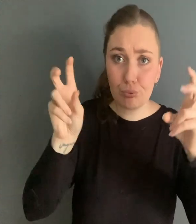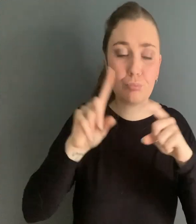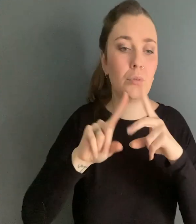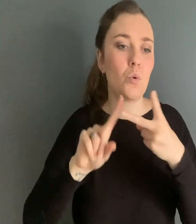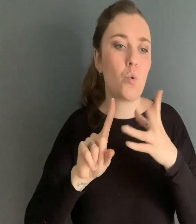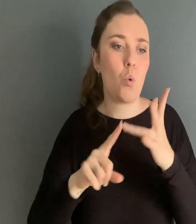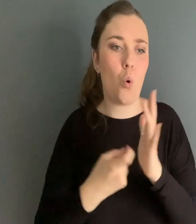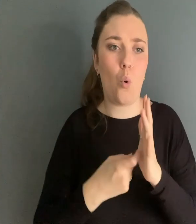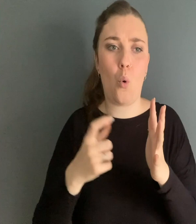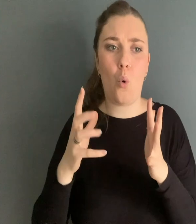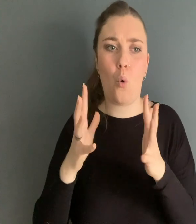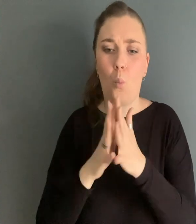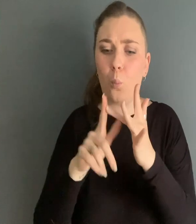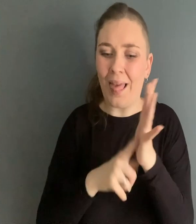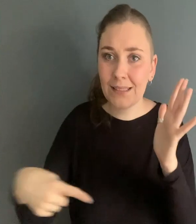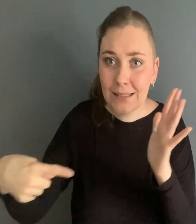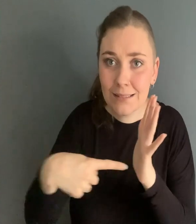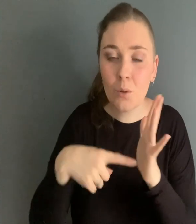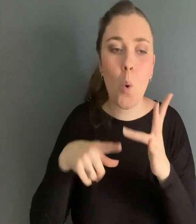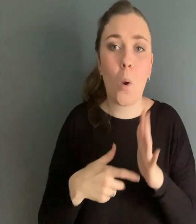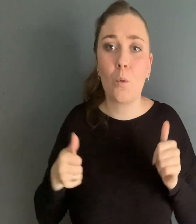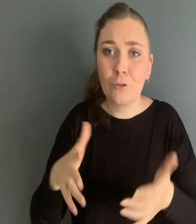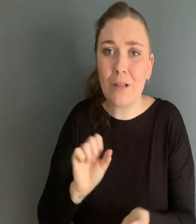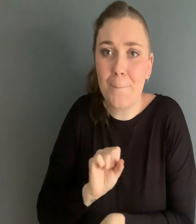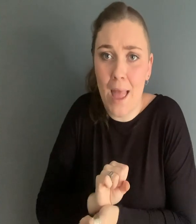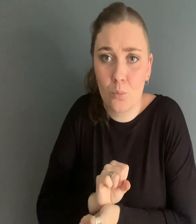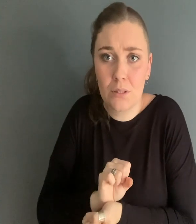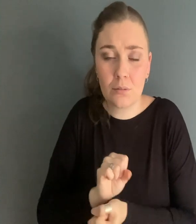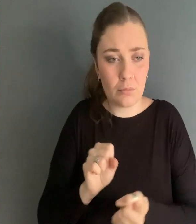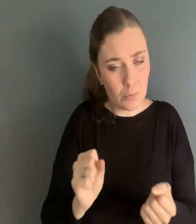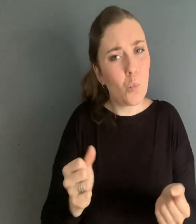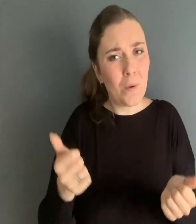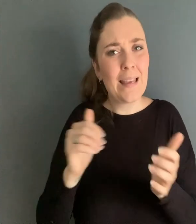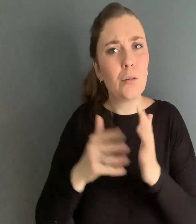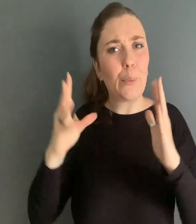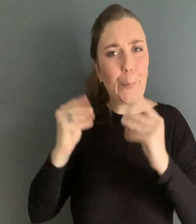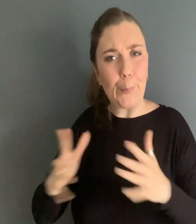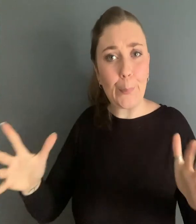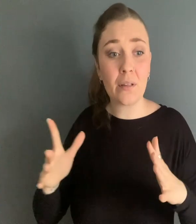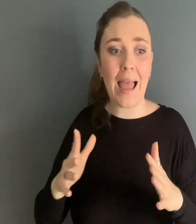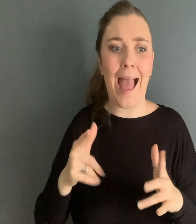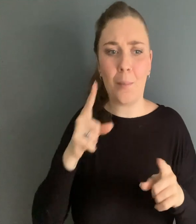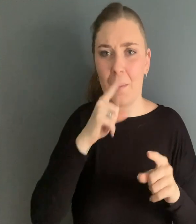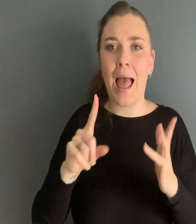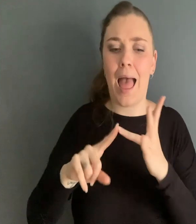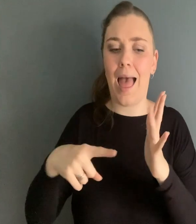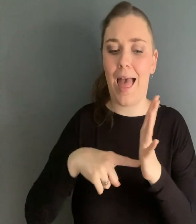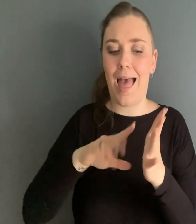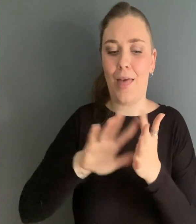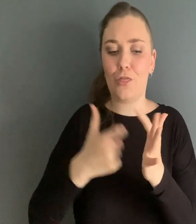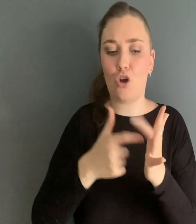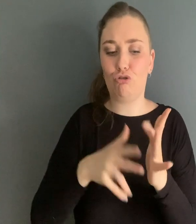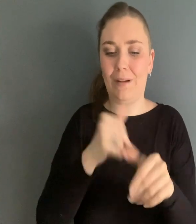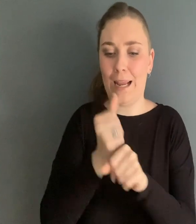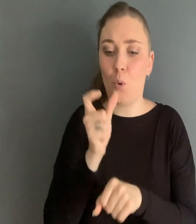wheelchair bound, and we've done much to reduce the othering created by words like